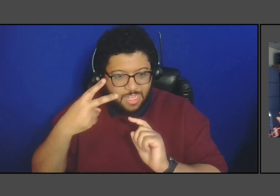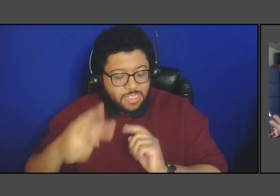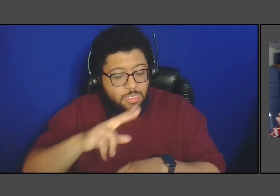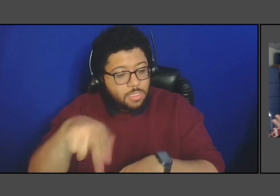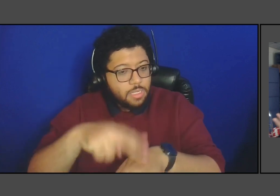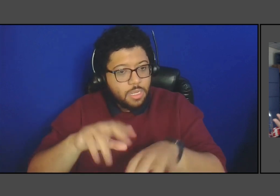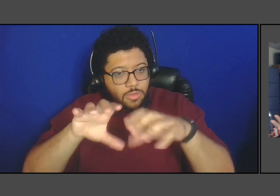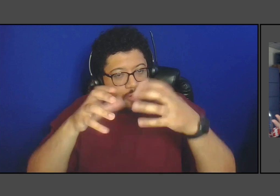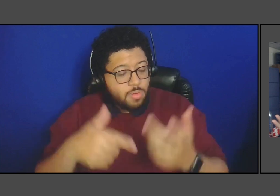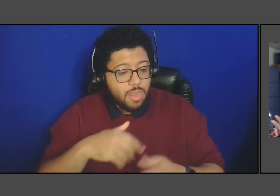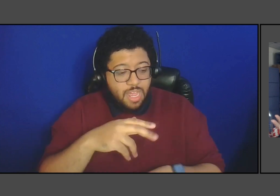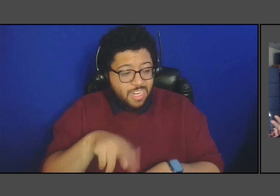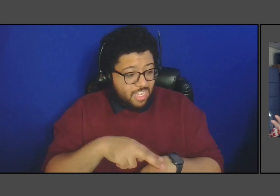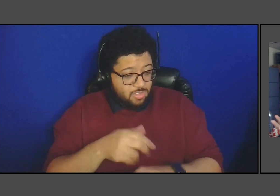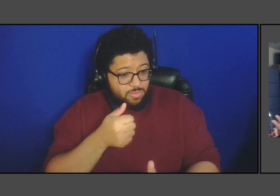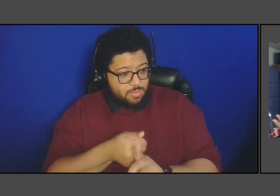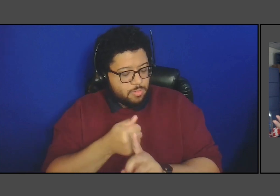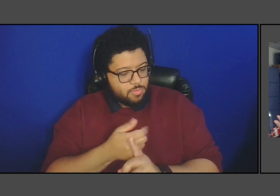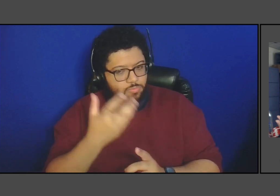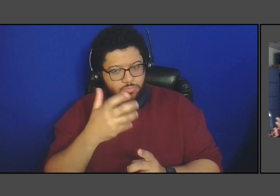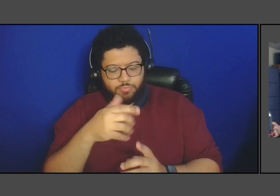physical and profoundly spiritual.